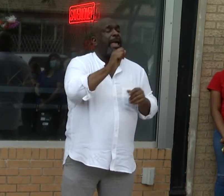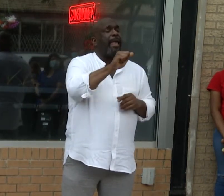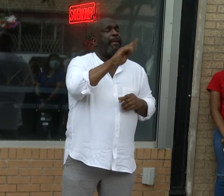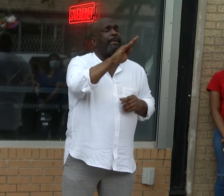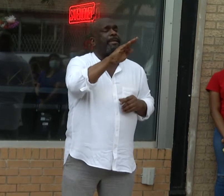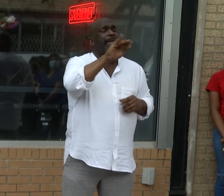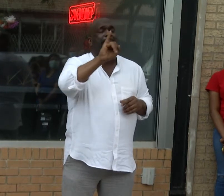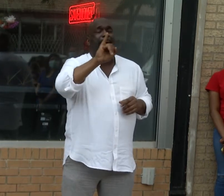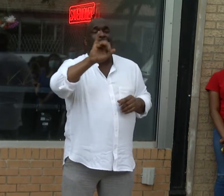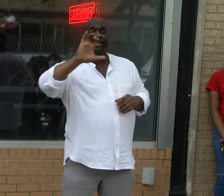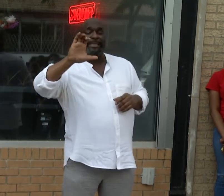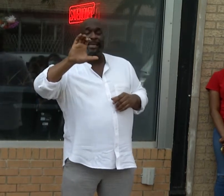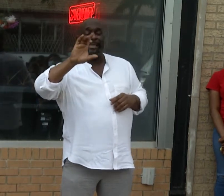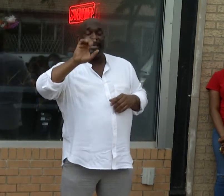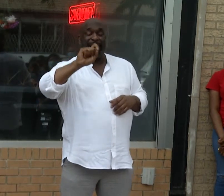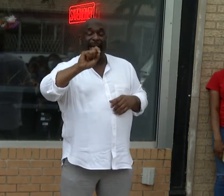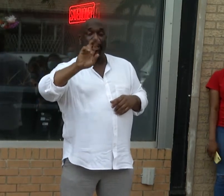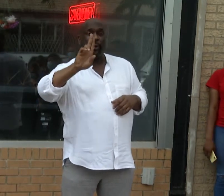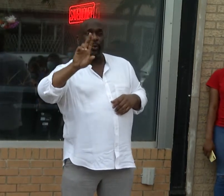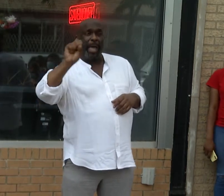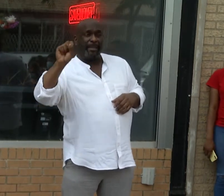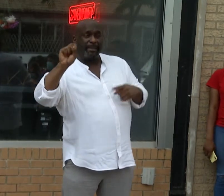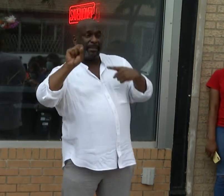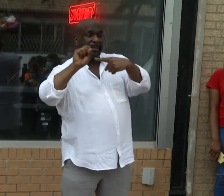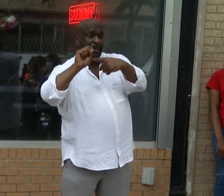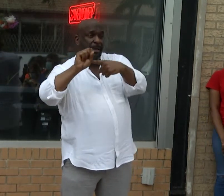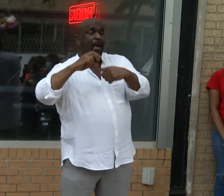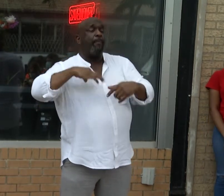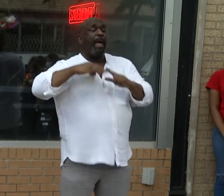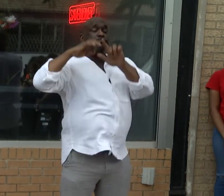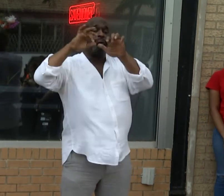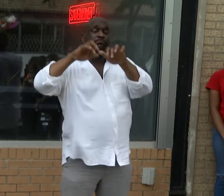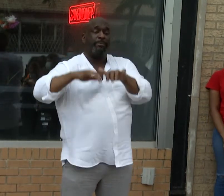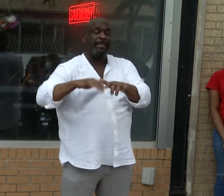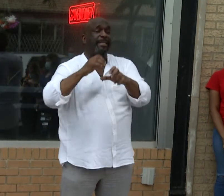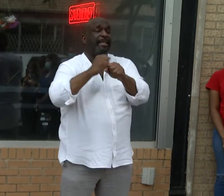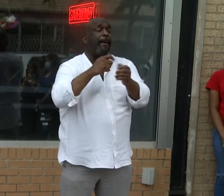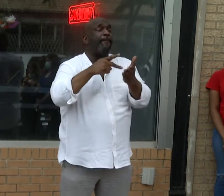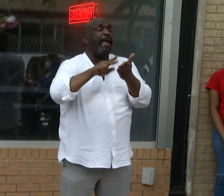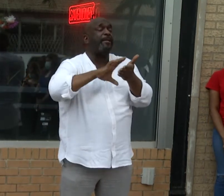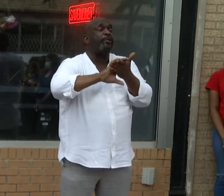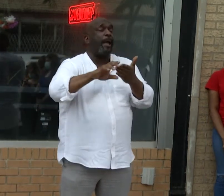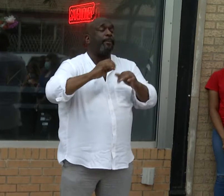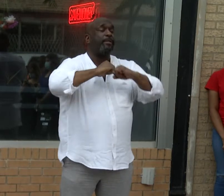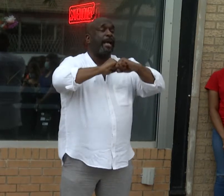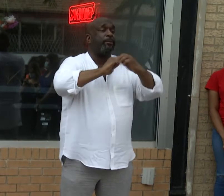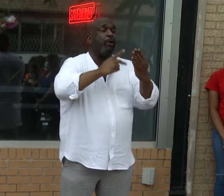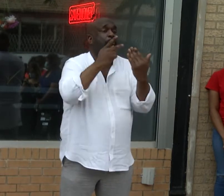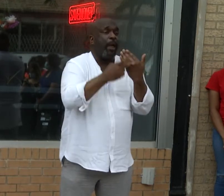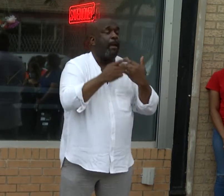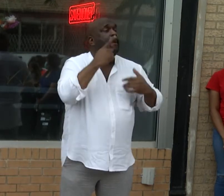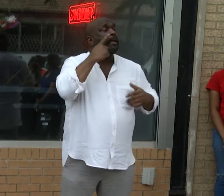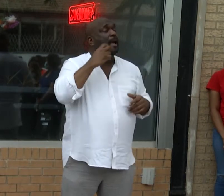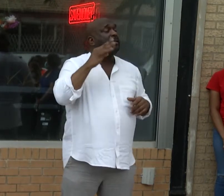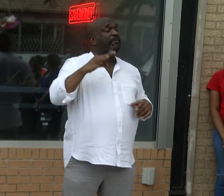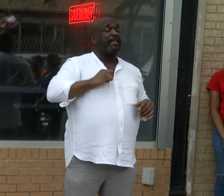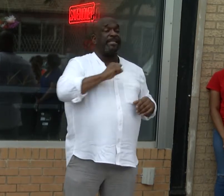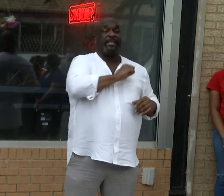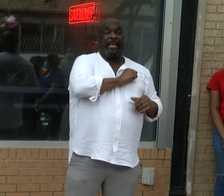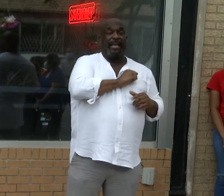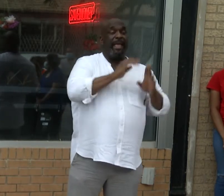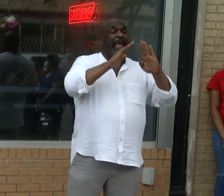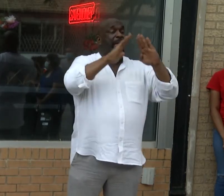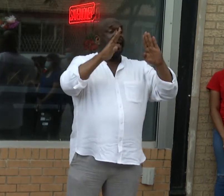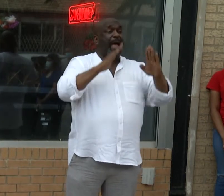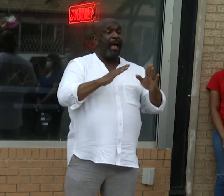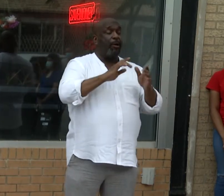abic.us, that's abic.us, to apply for the Paycheck Protection Program. And because of the Senate and House revamp